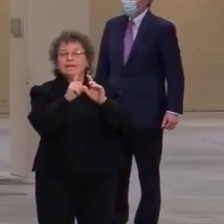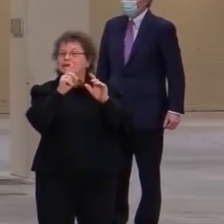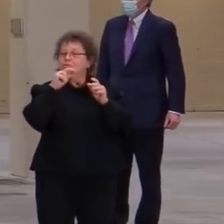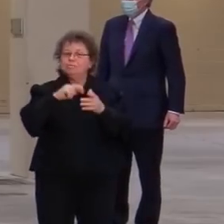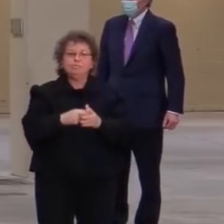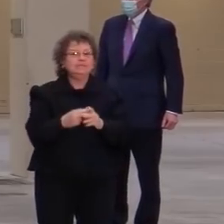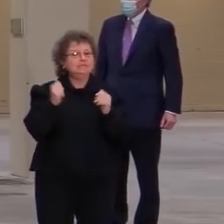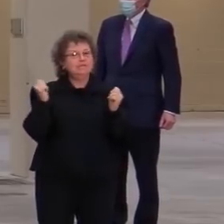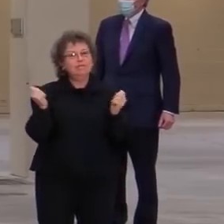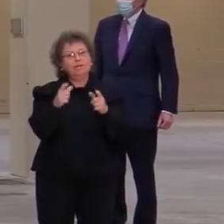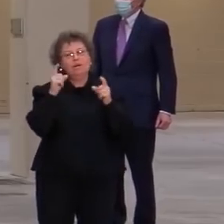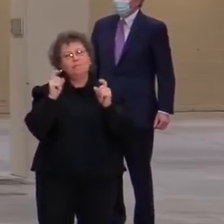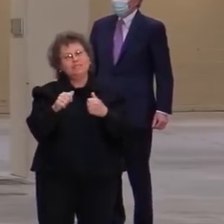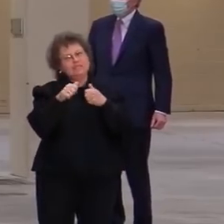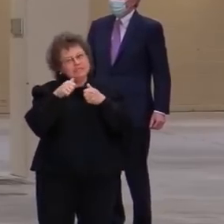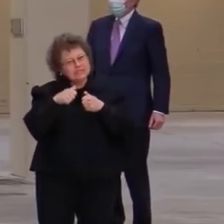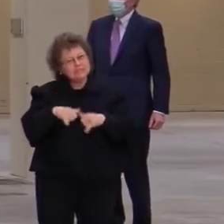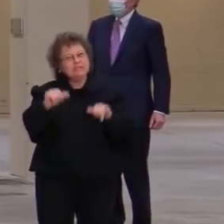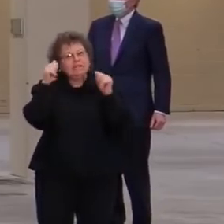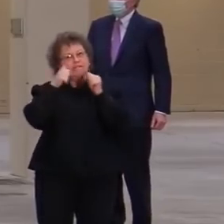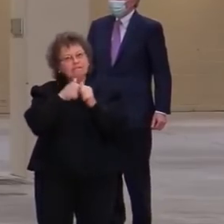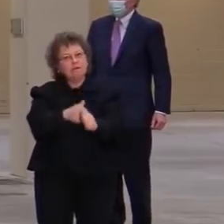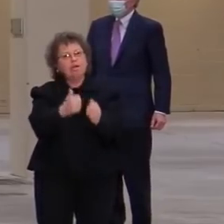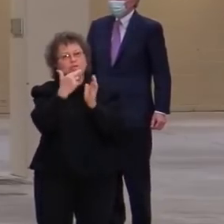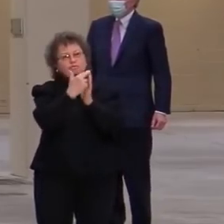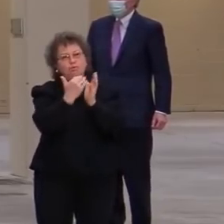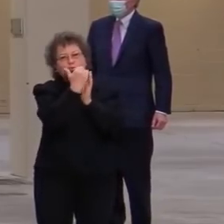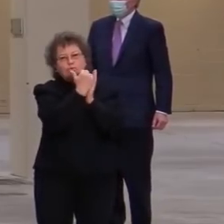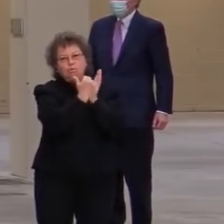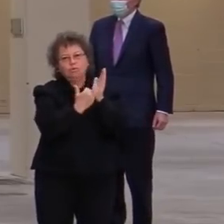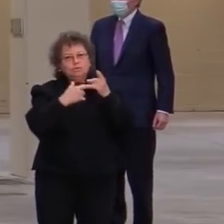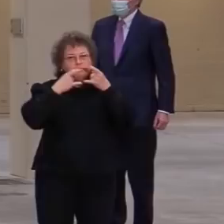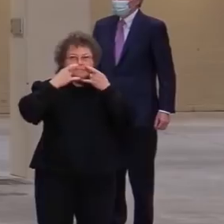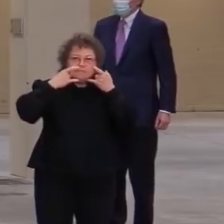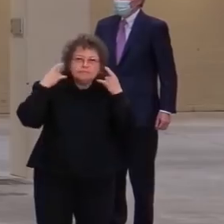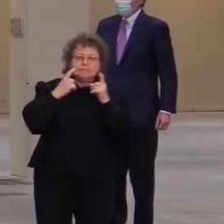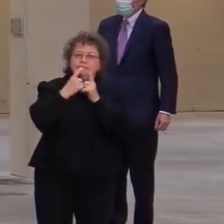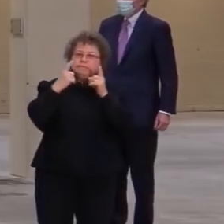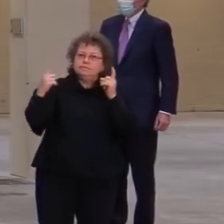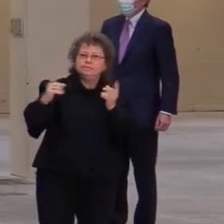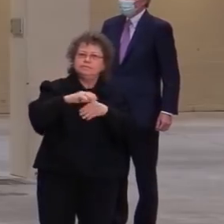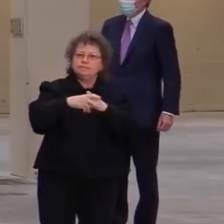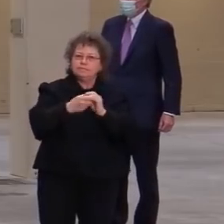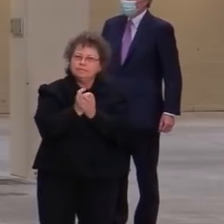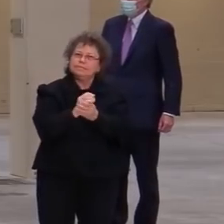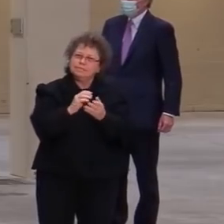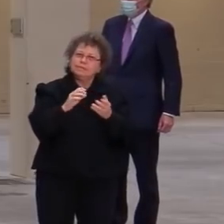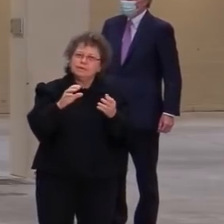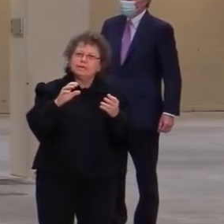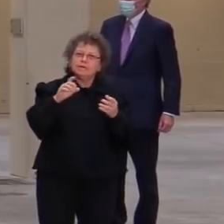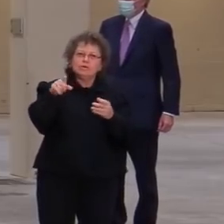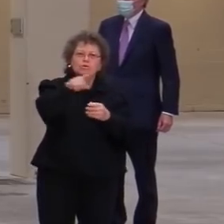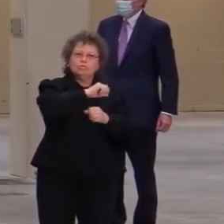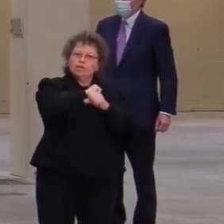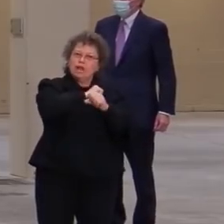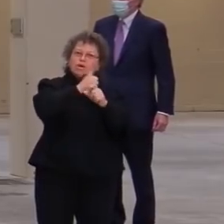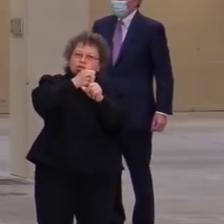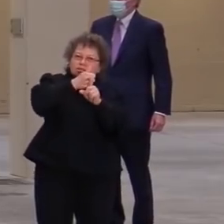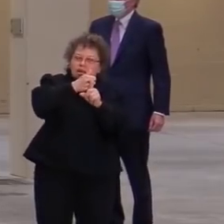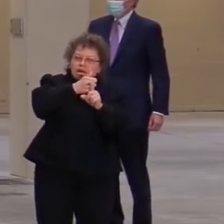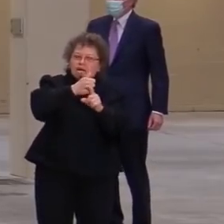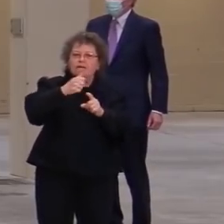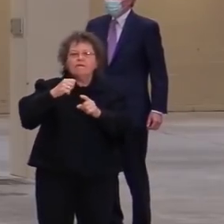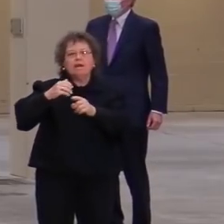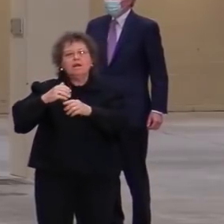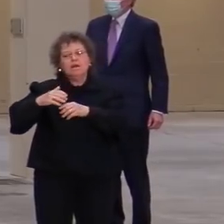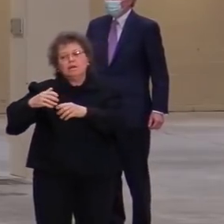to keep everyone safe. Do your part to protect yourself, your loved ones, and our Commonwealth as we enter the